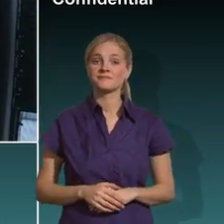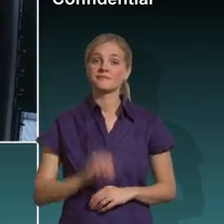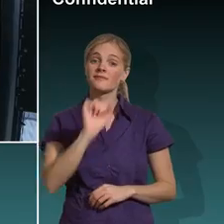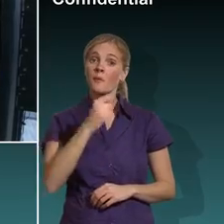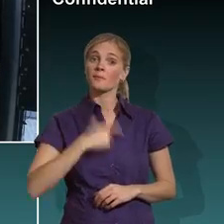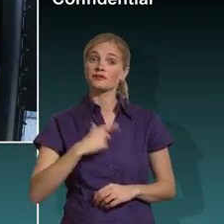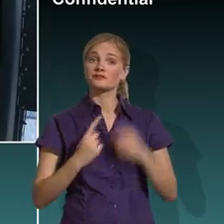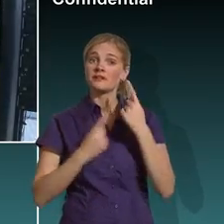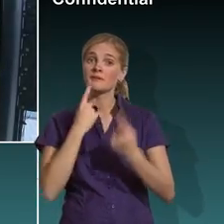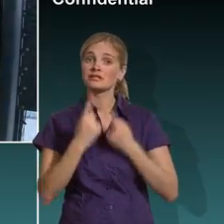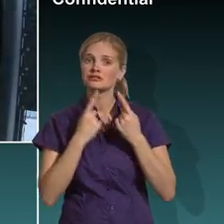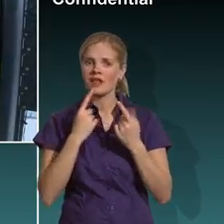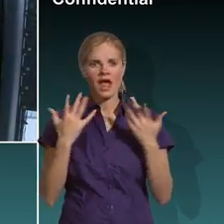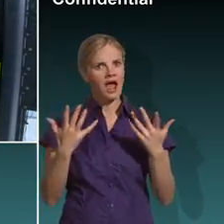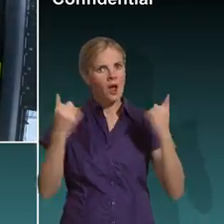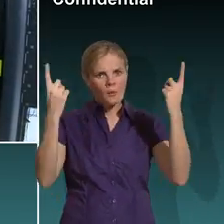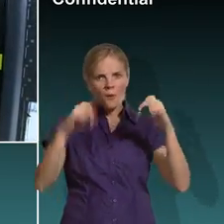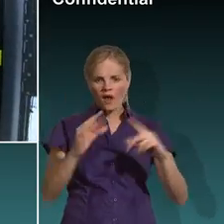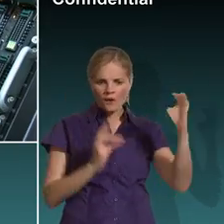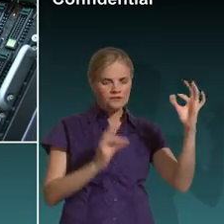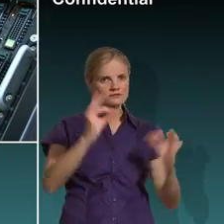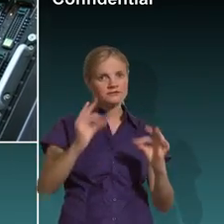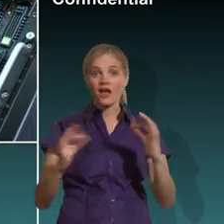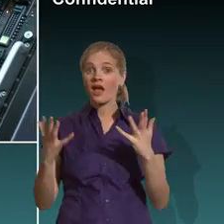back. How is the data worked out?